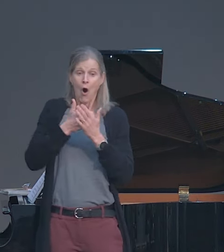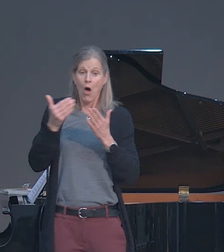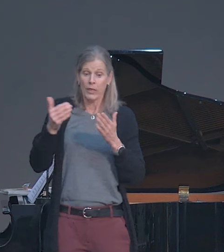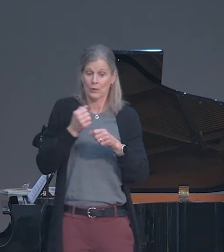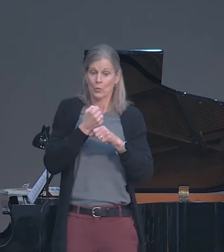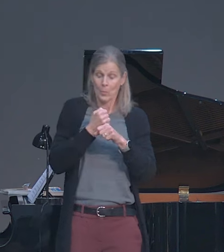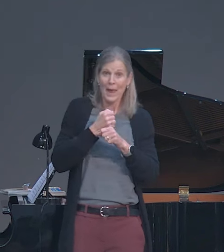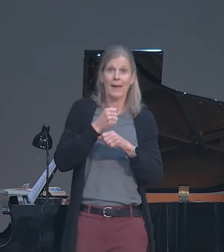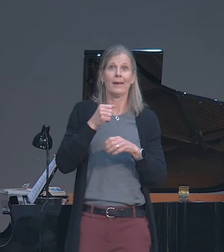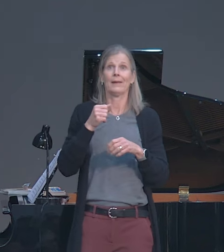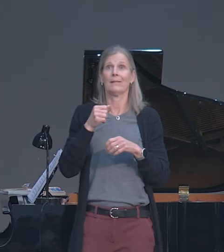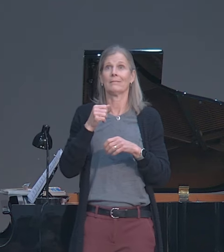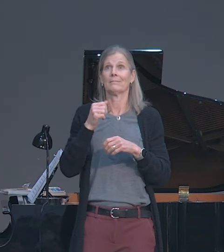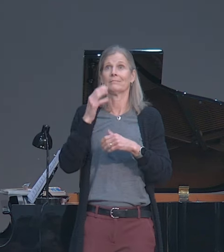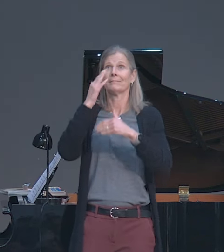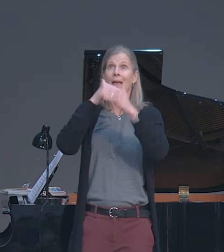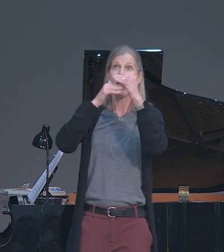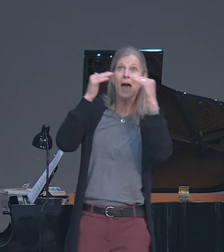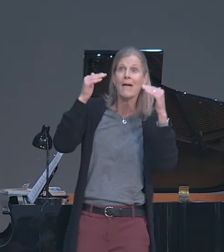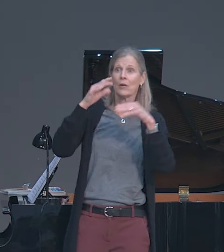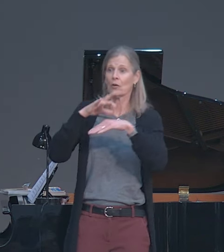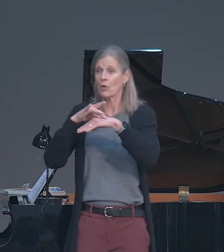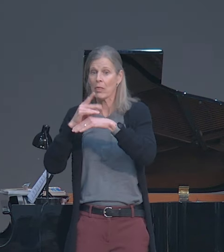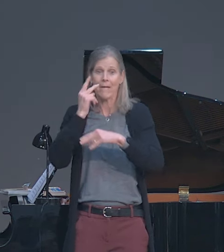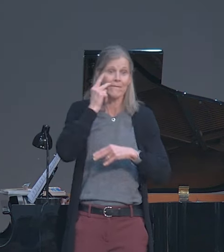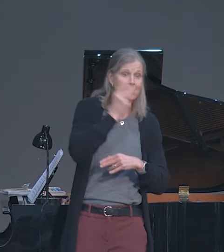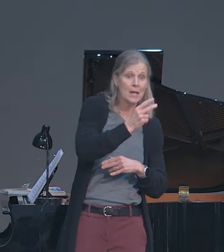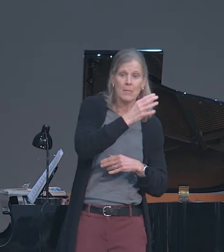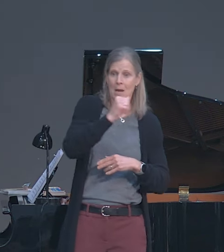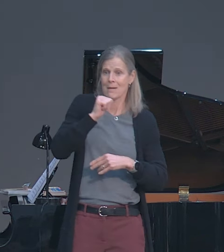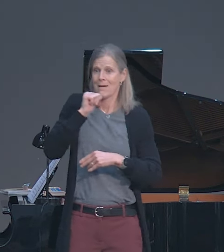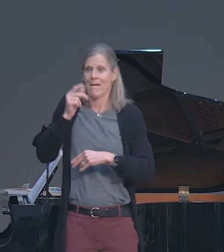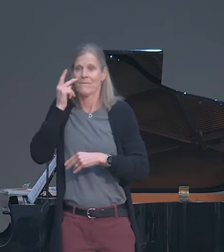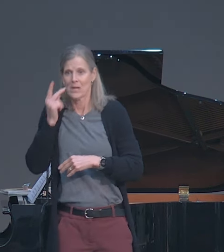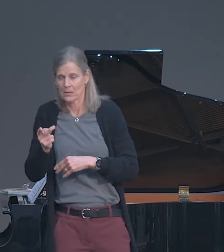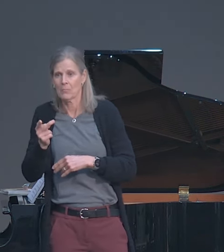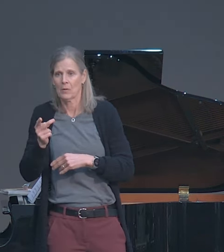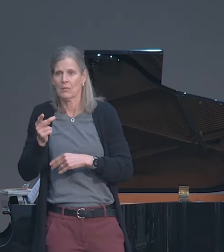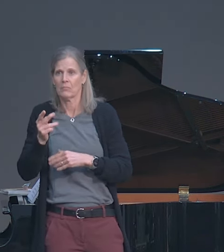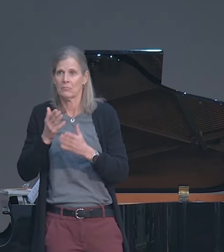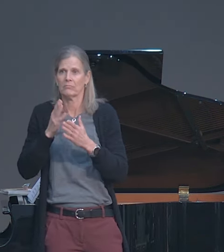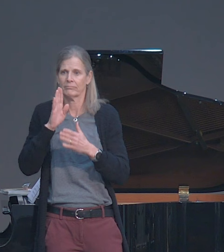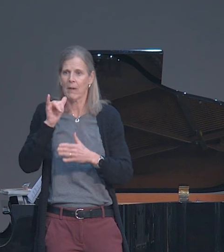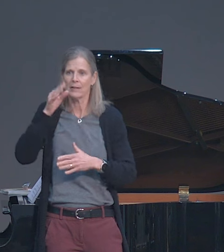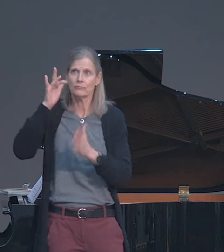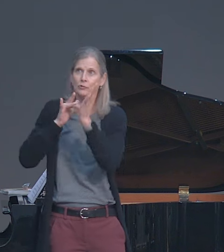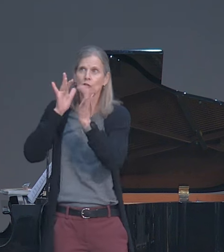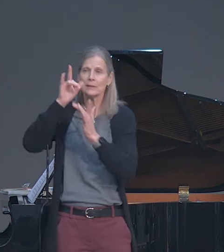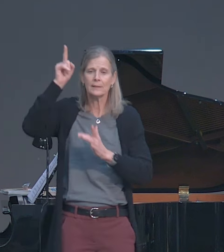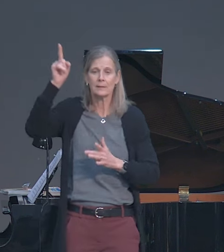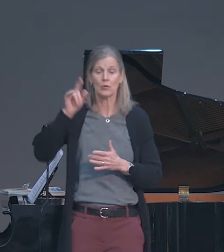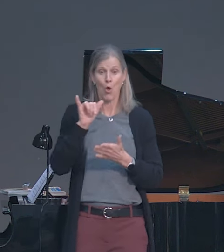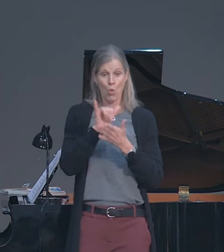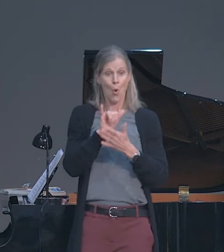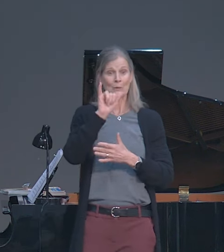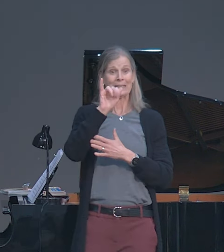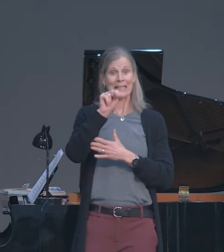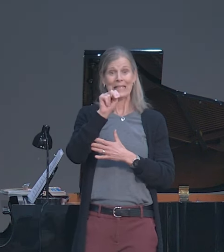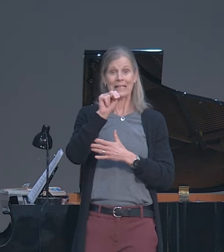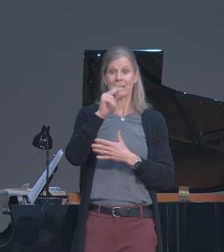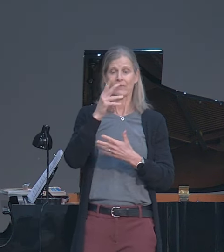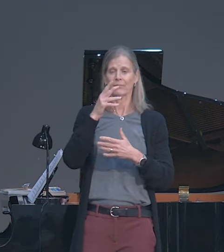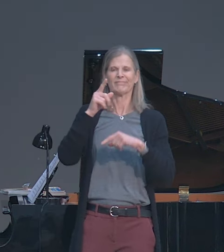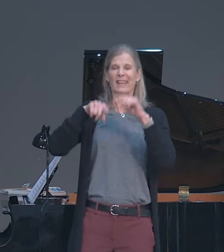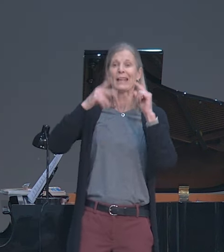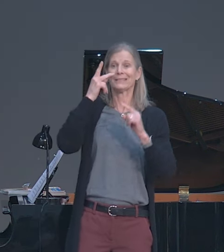in heaven and on earth, visible and invisible, And we don't have to wonder what these invisible things are that